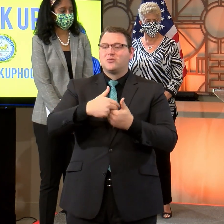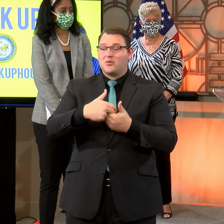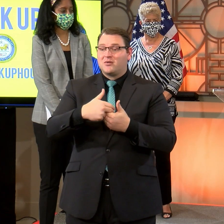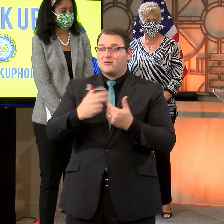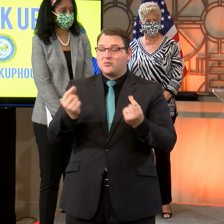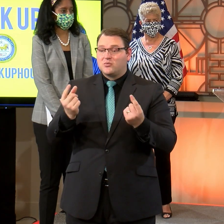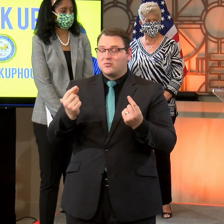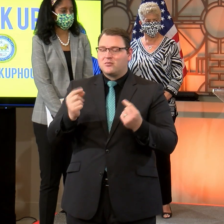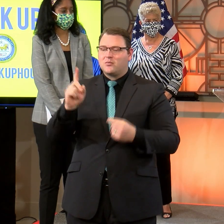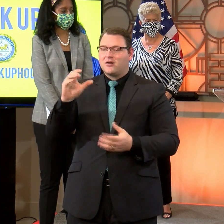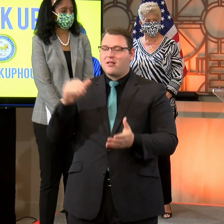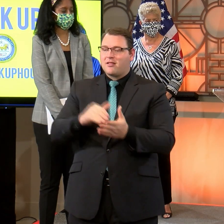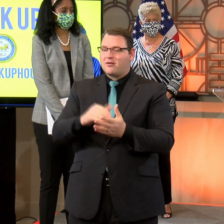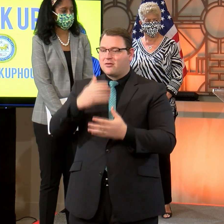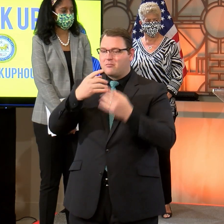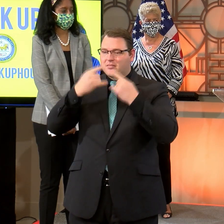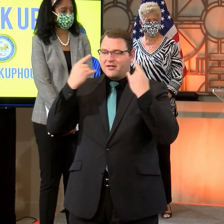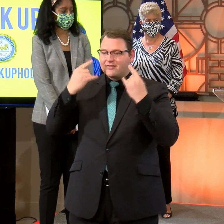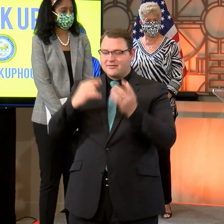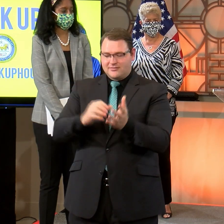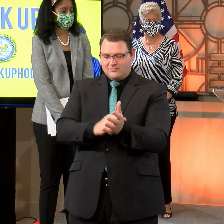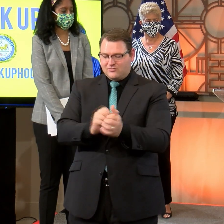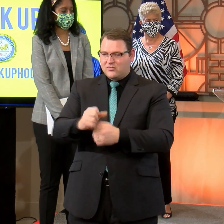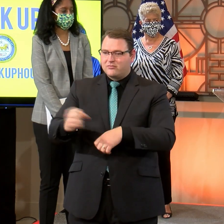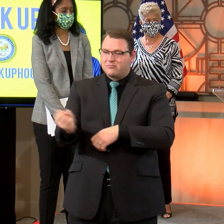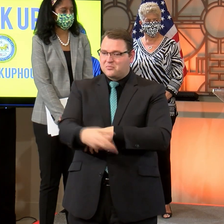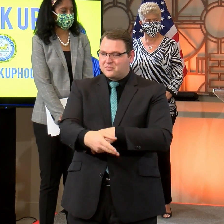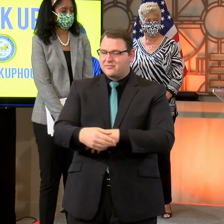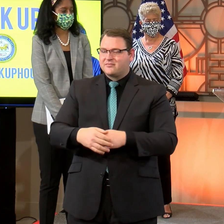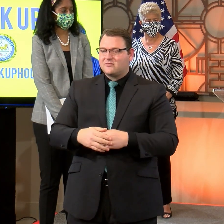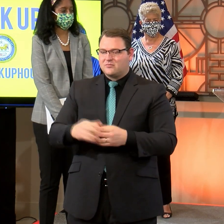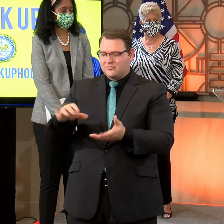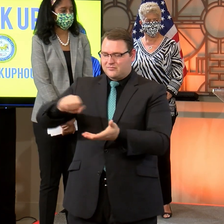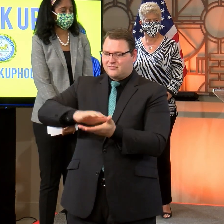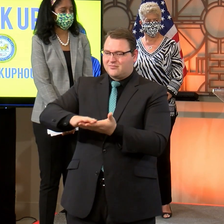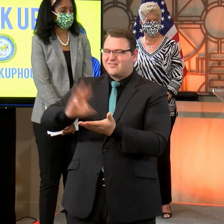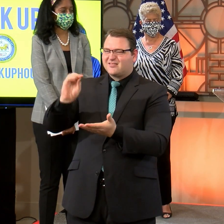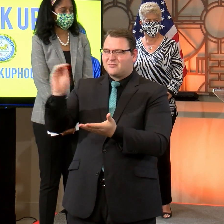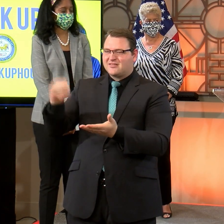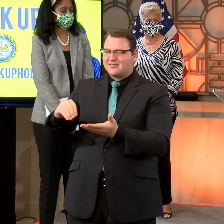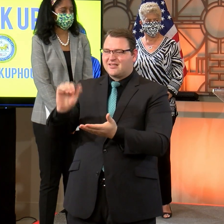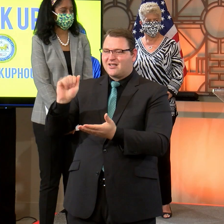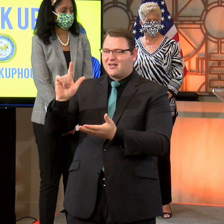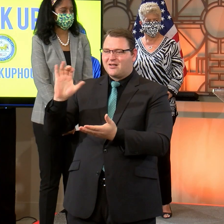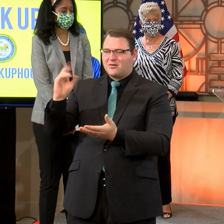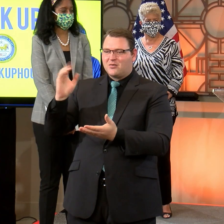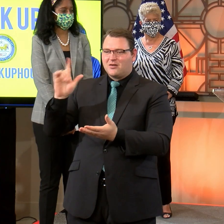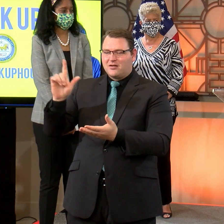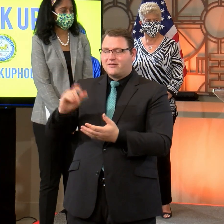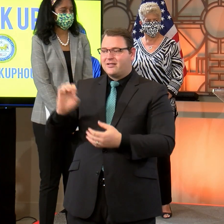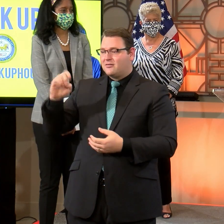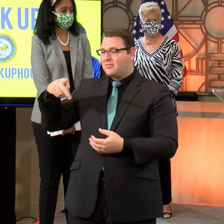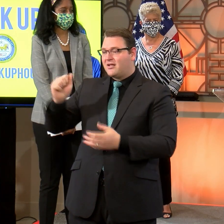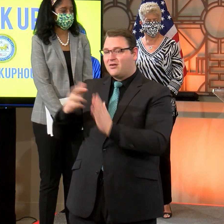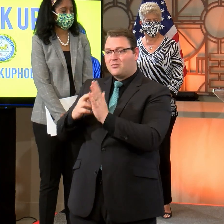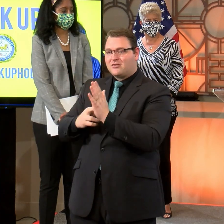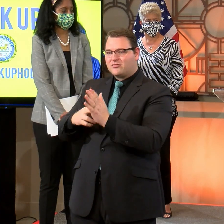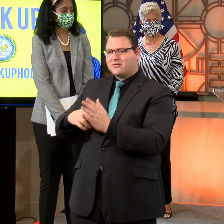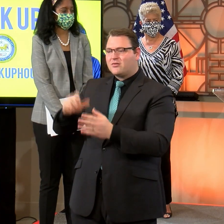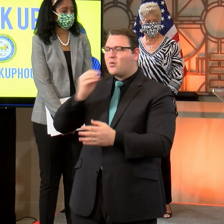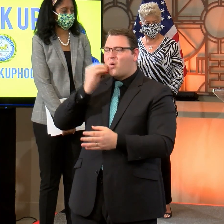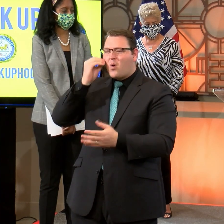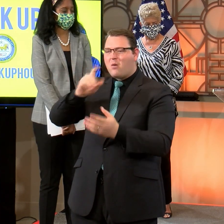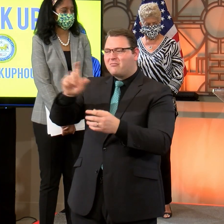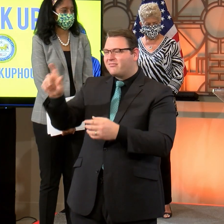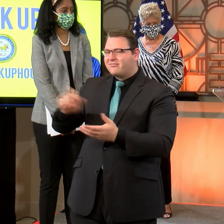gloves, hand sanitizers, has to be at least 60% alcohol, EPA-registered household disinfectant. These items